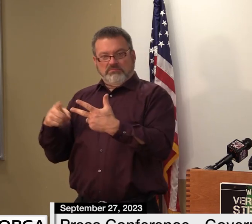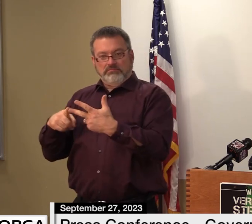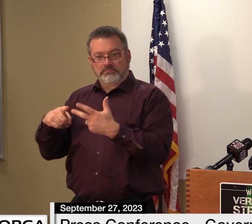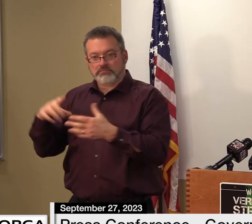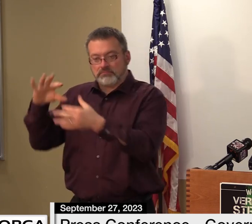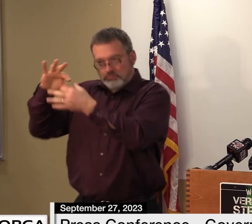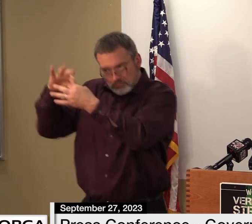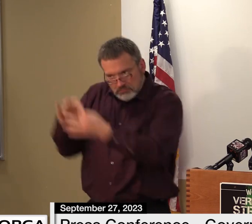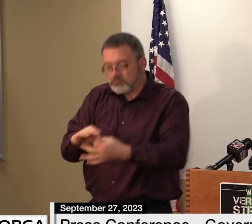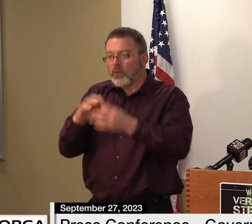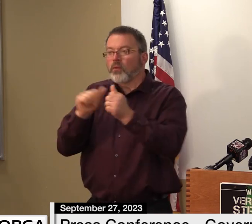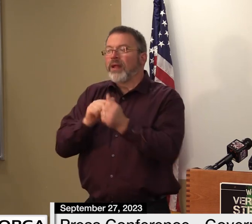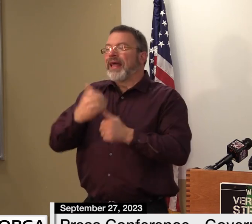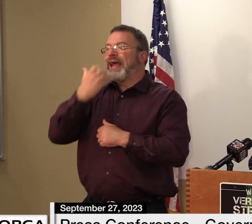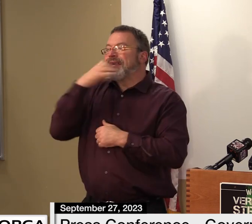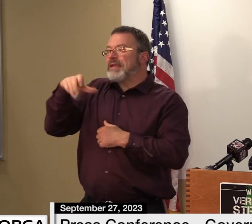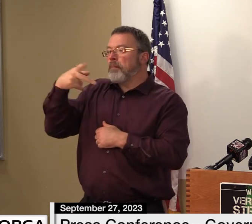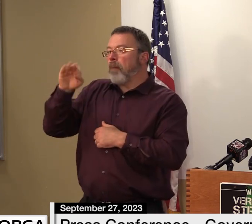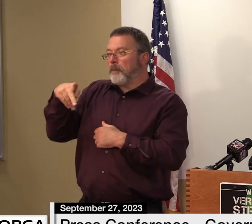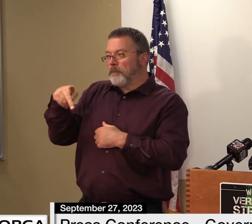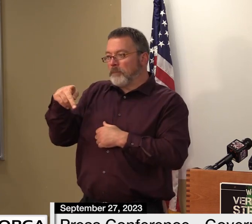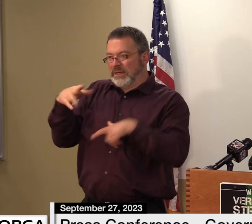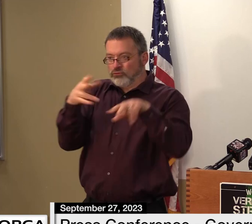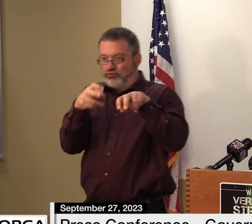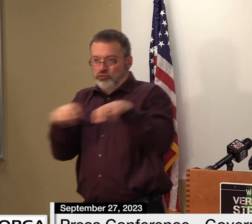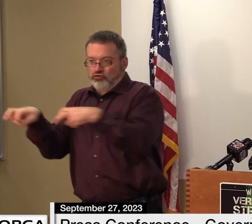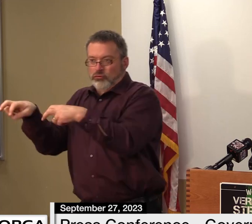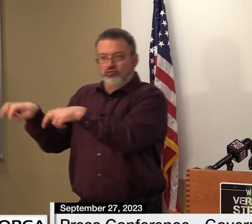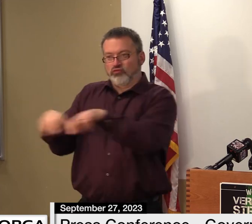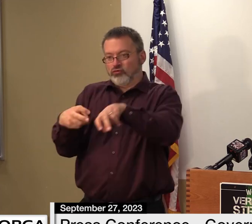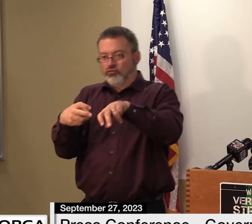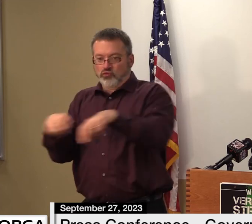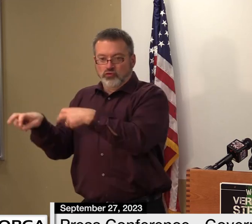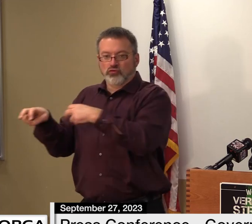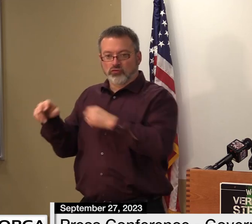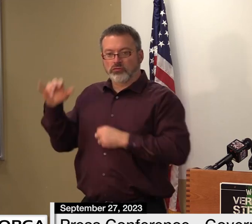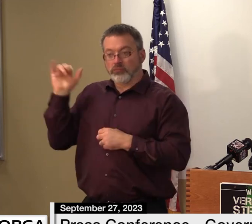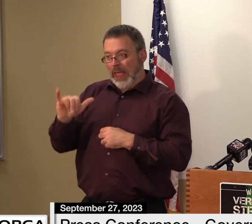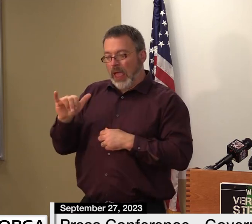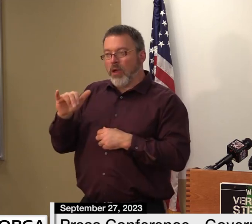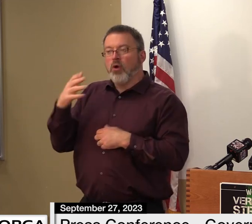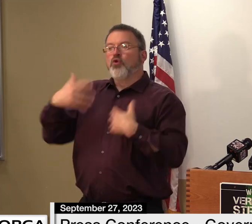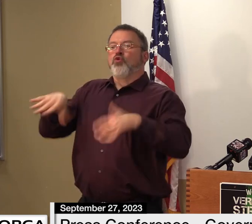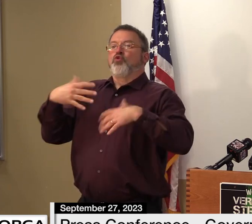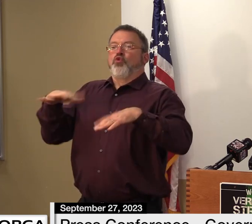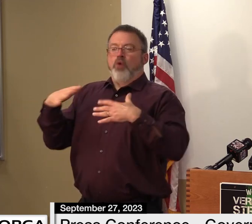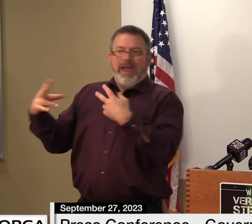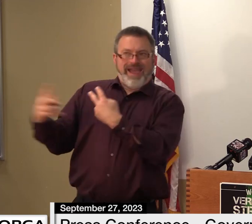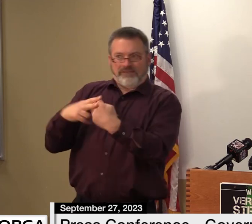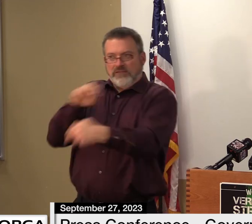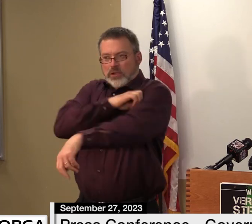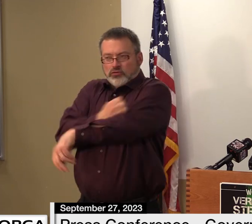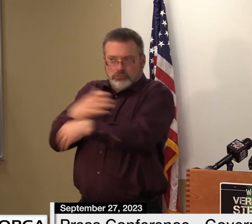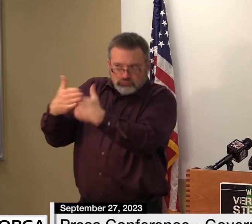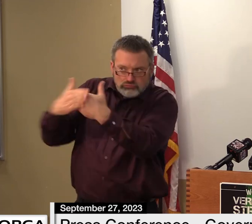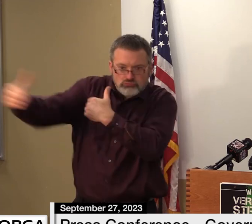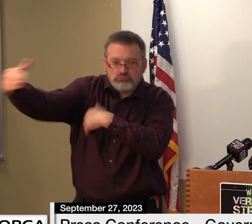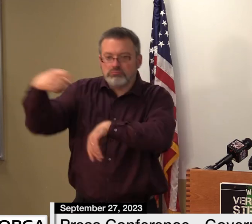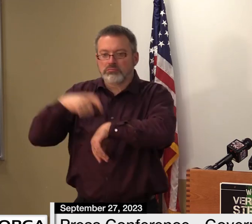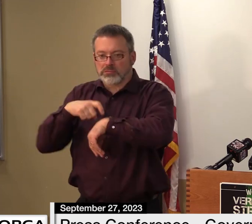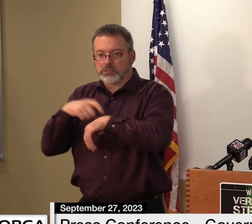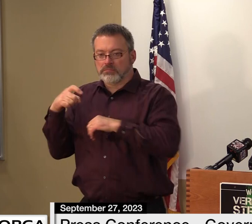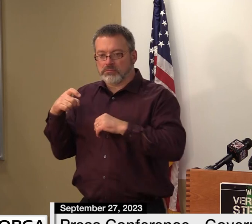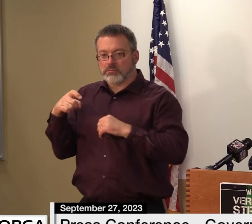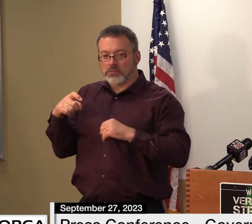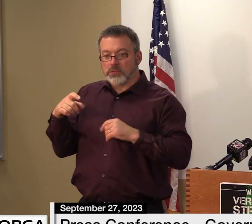heater systems, which can help them save significant money and energy use over the course of time, as well as money to help with electric panel